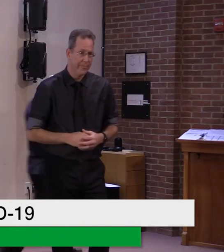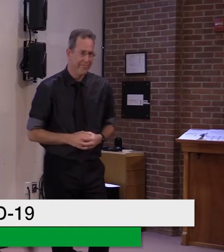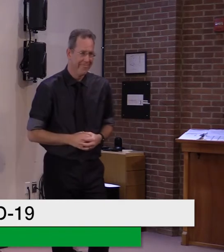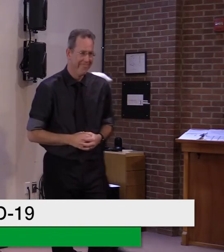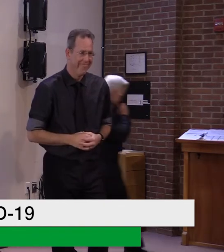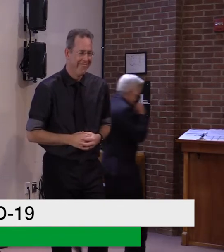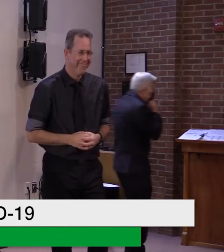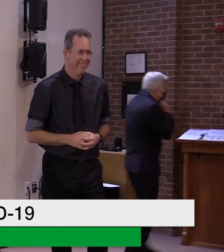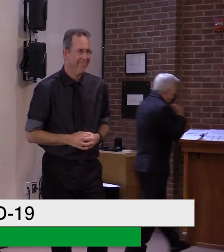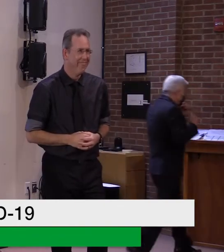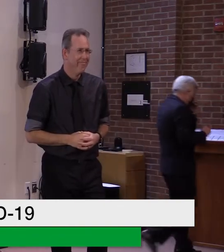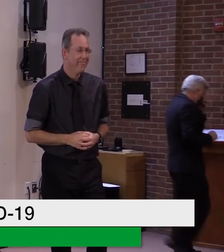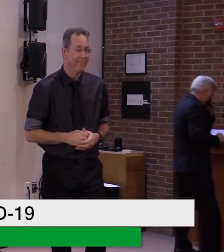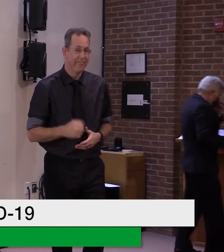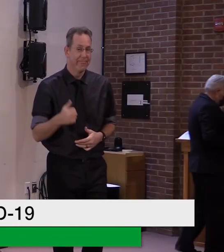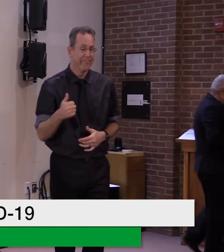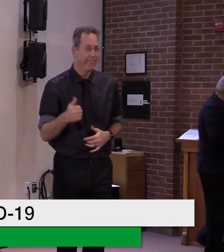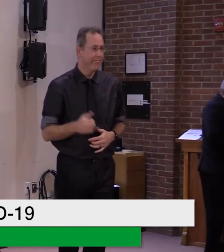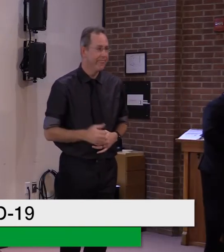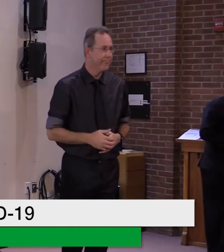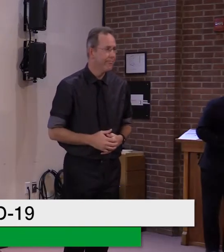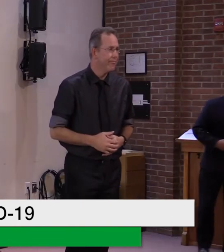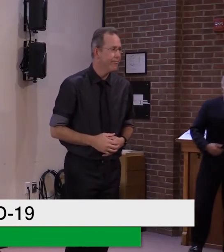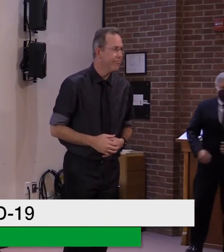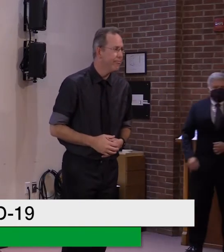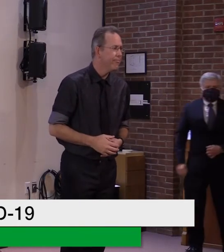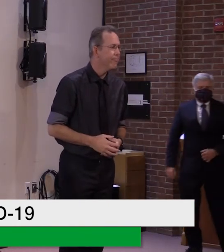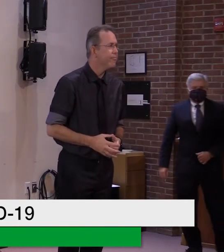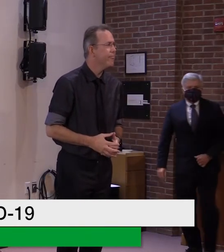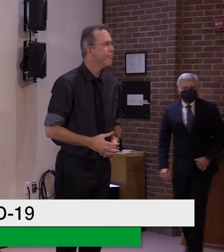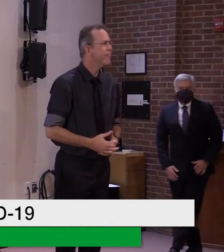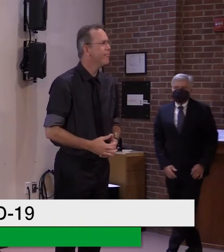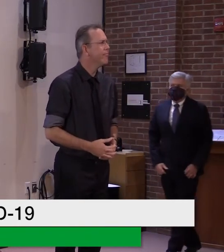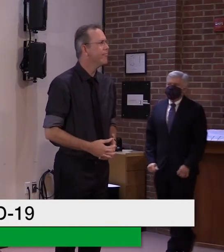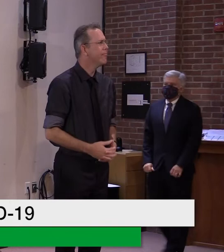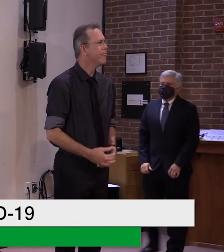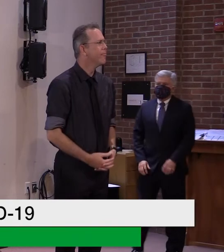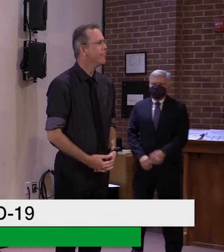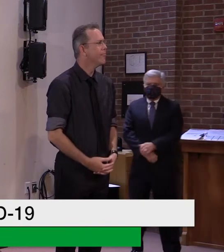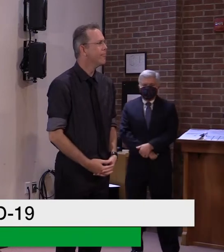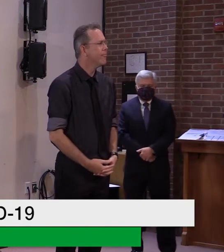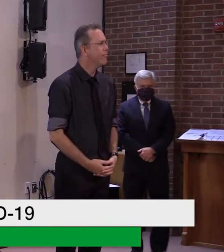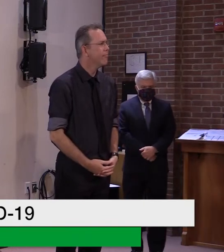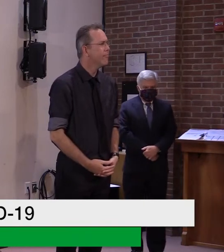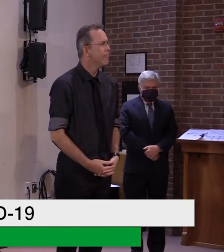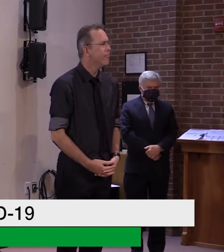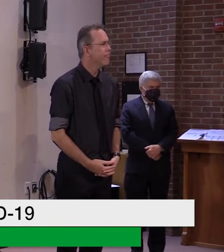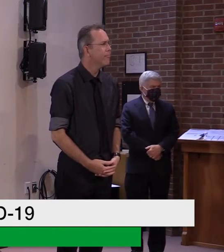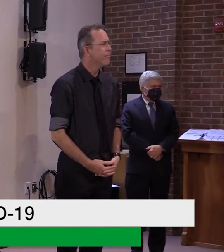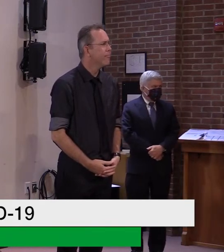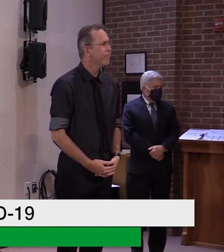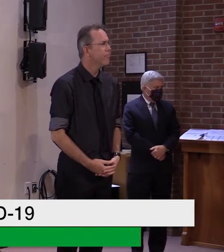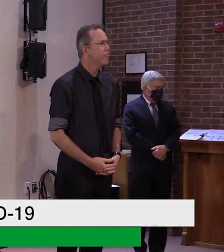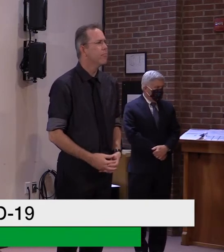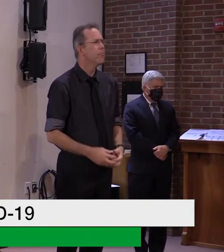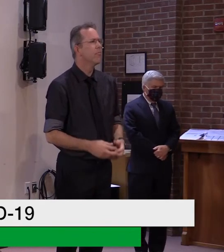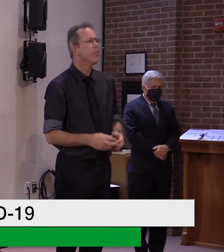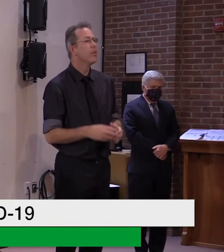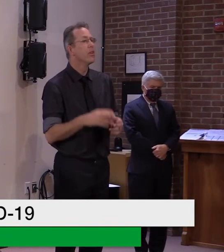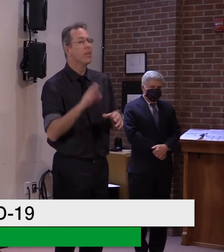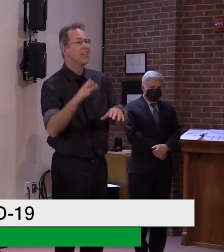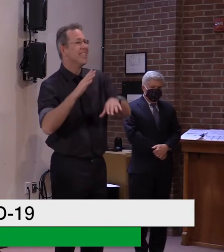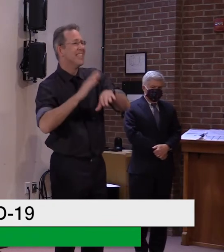okay uh next up we have valley page uh it's 12 55 and there are